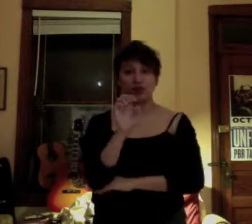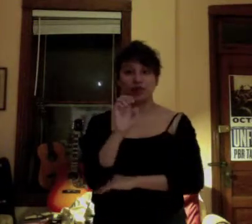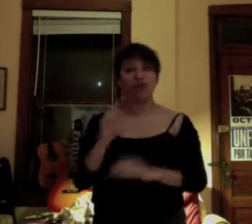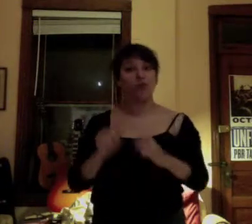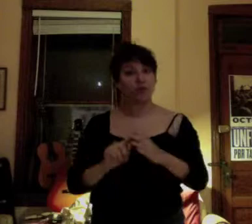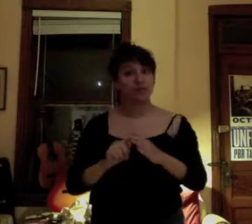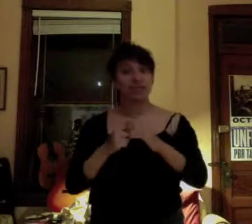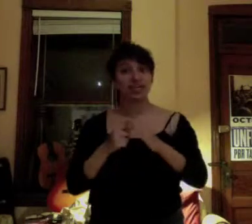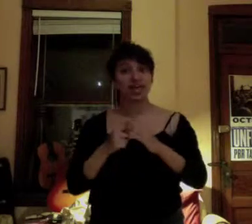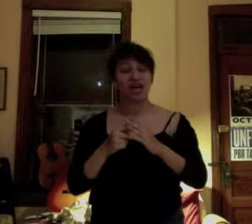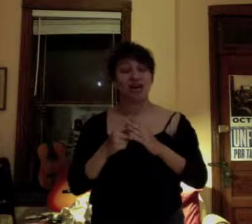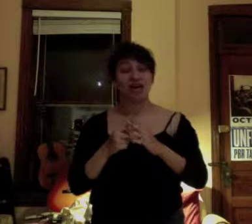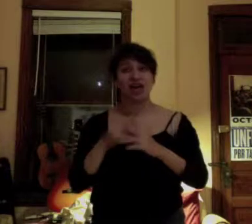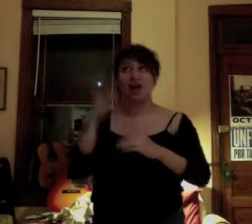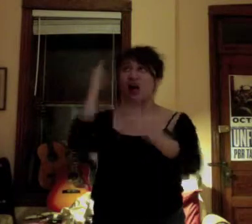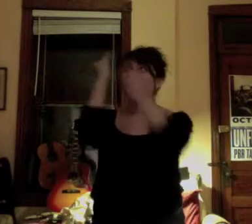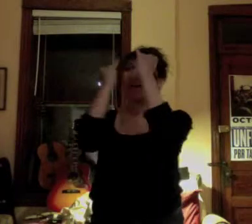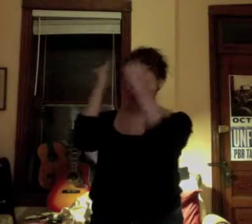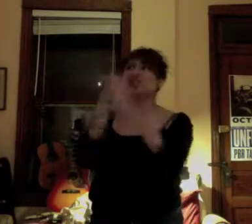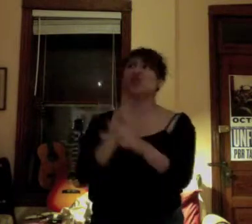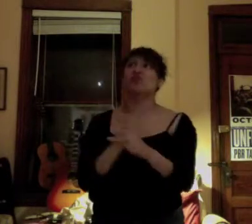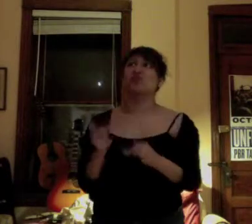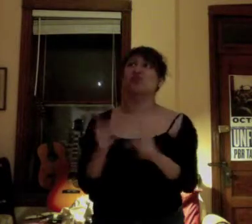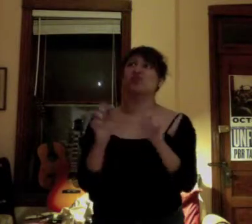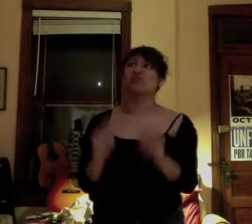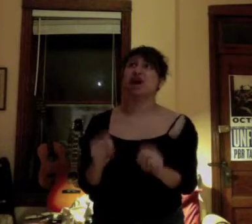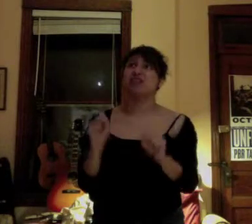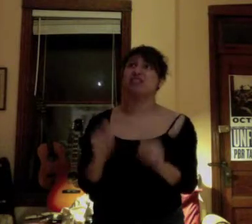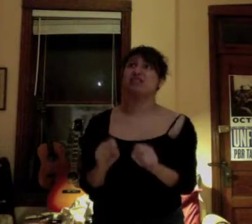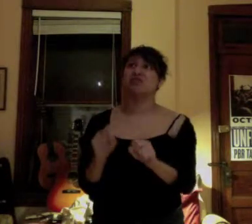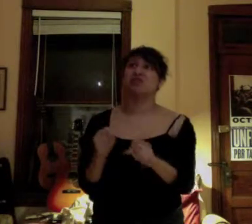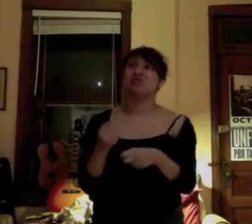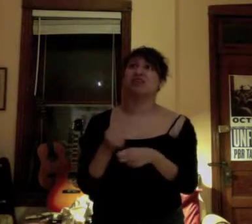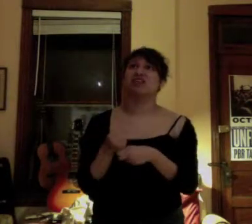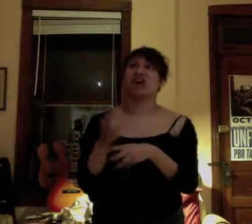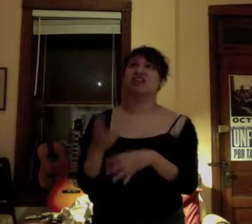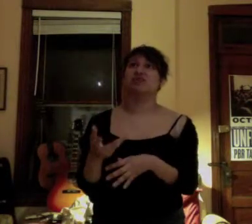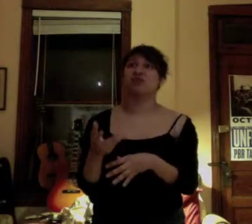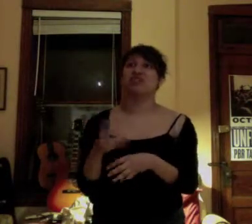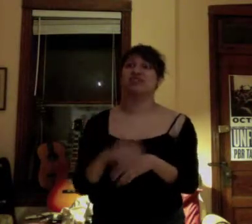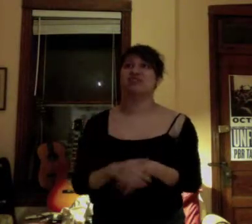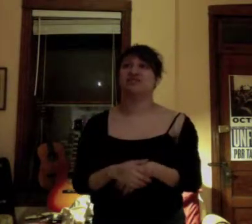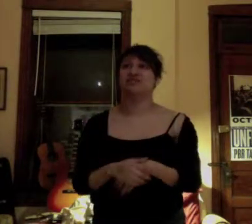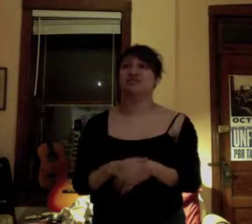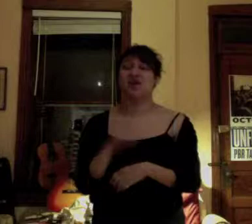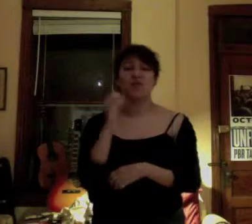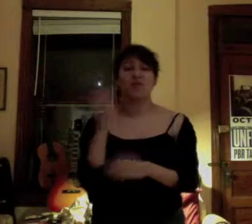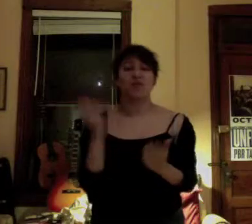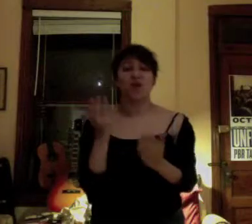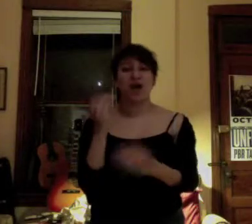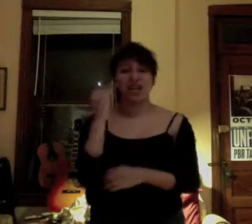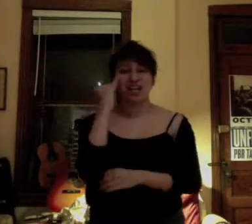worst possible consequences. What if the worst happened? And imagine